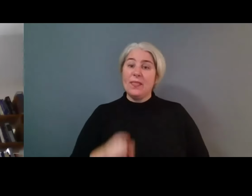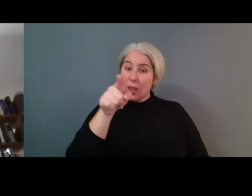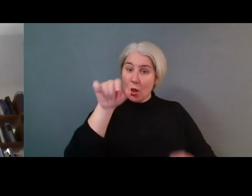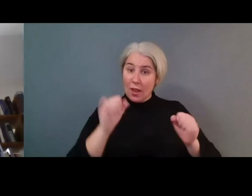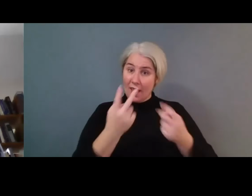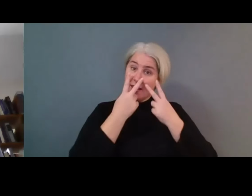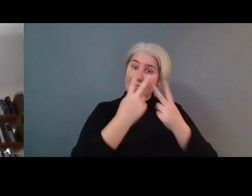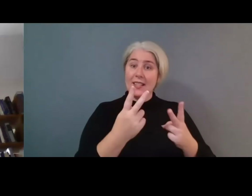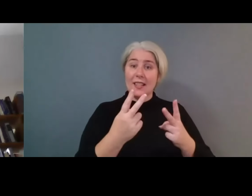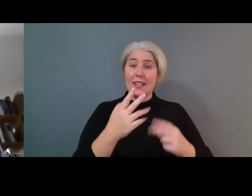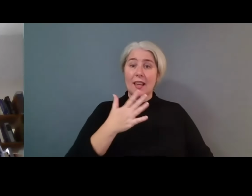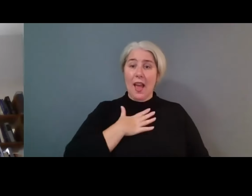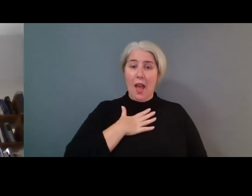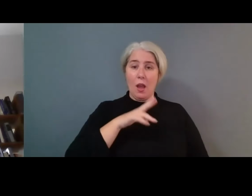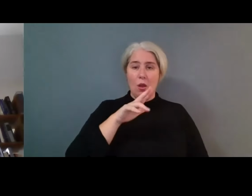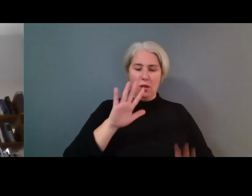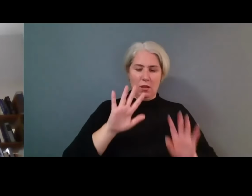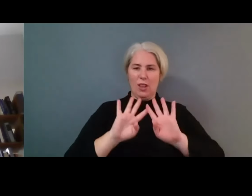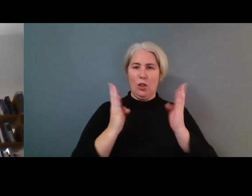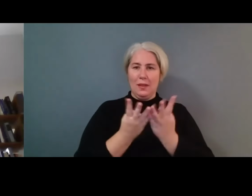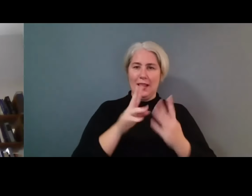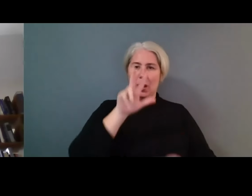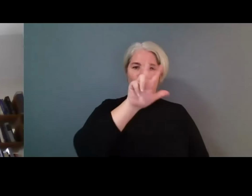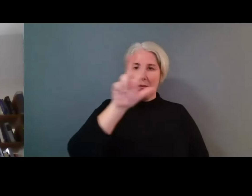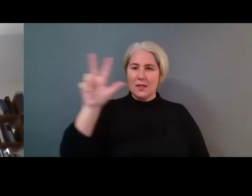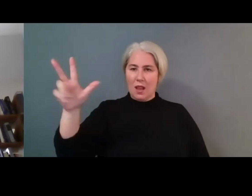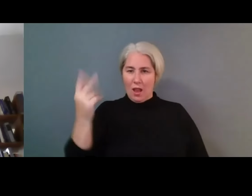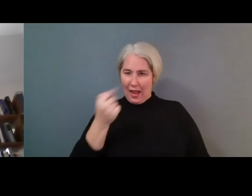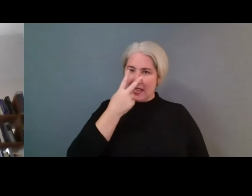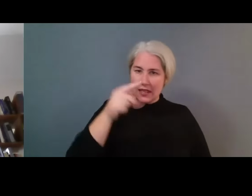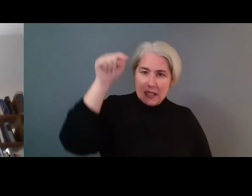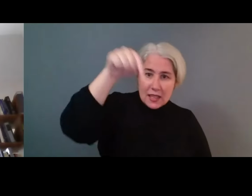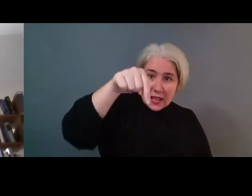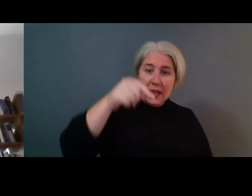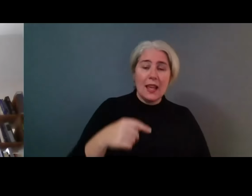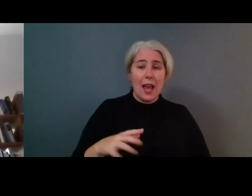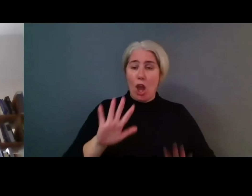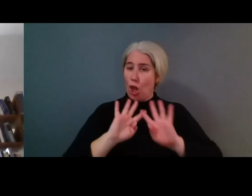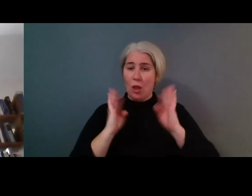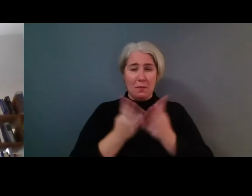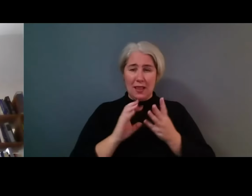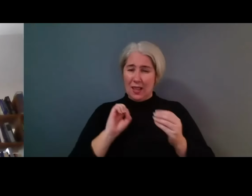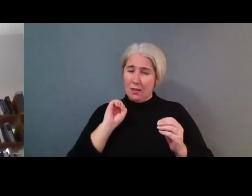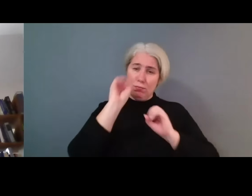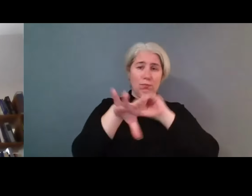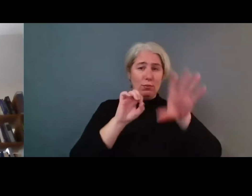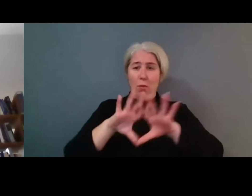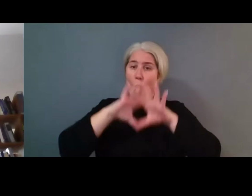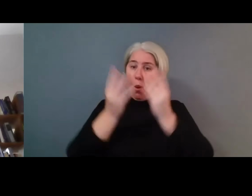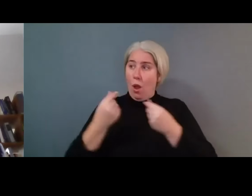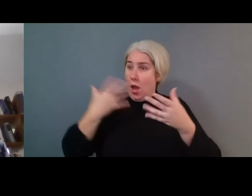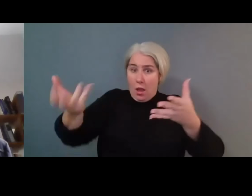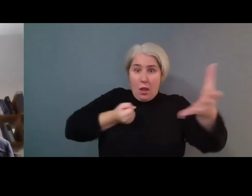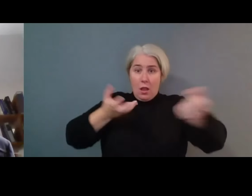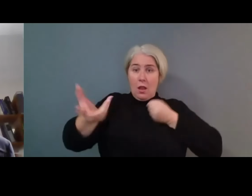committee, you can also find most of these submissions, because the committee puts all these submissions on the website as